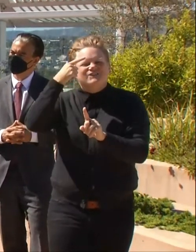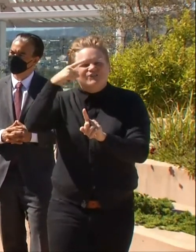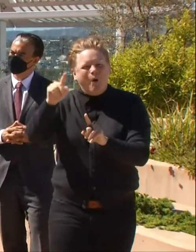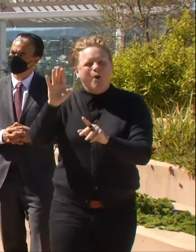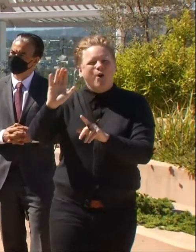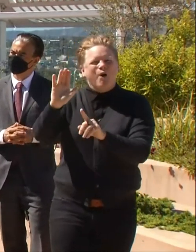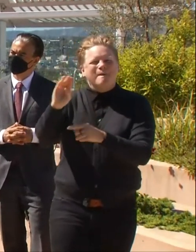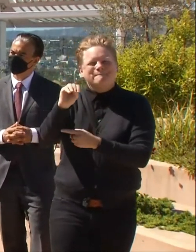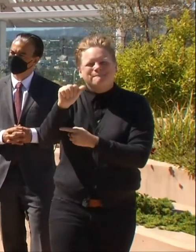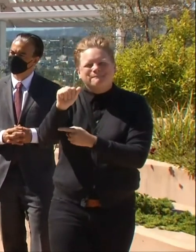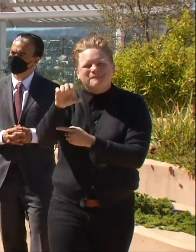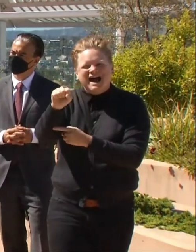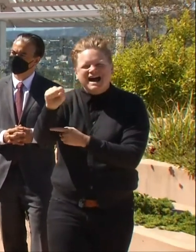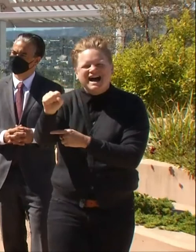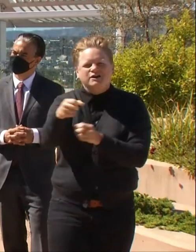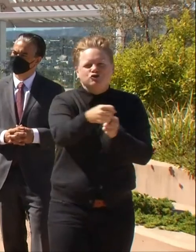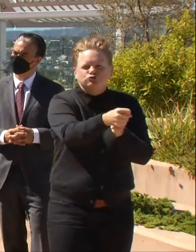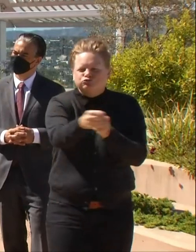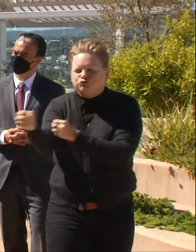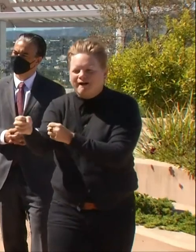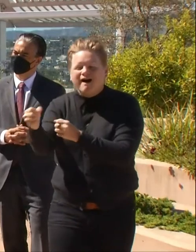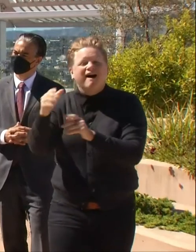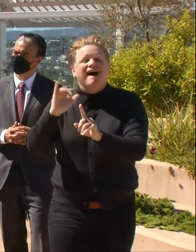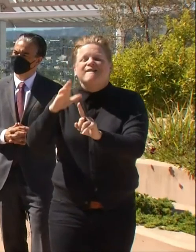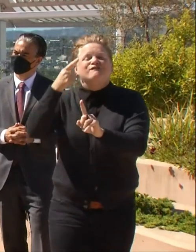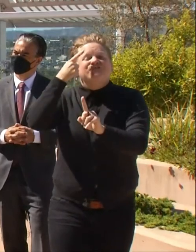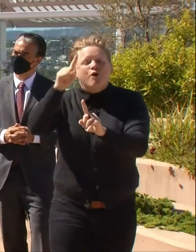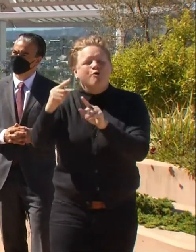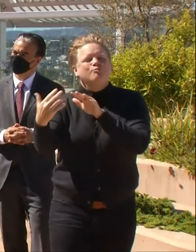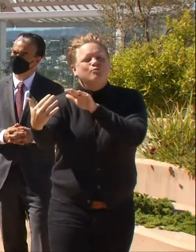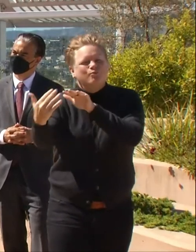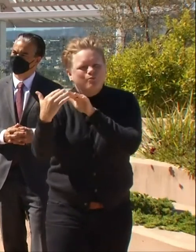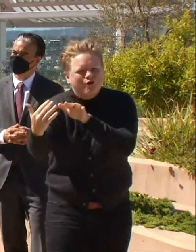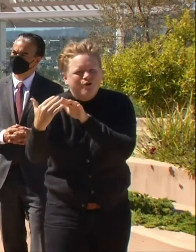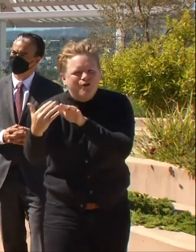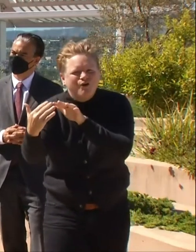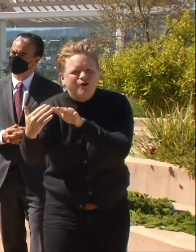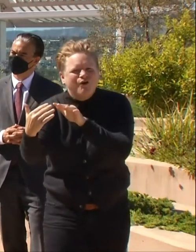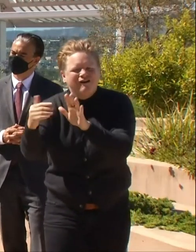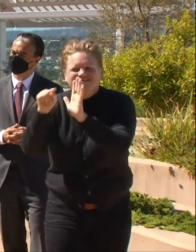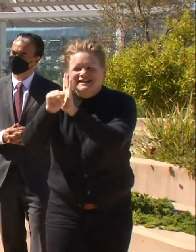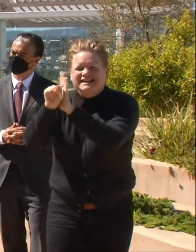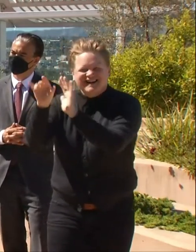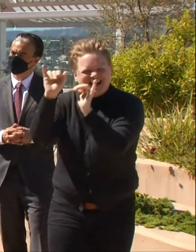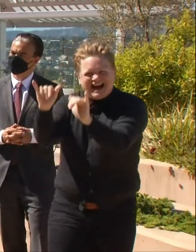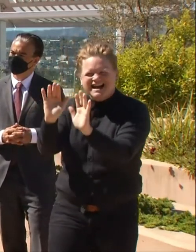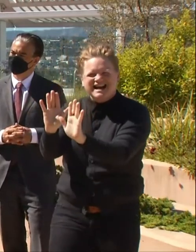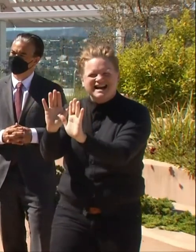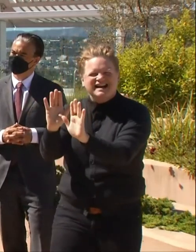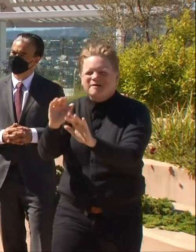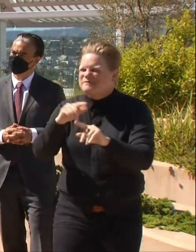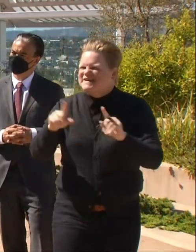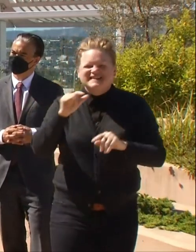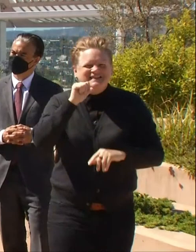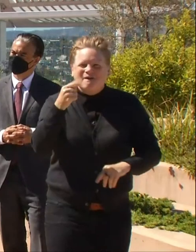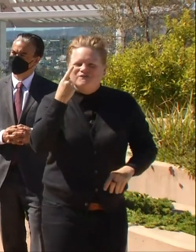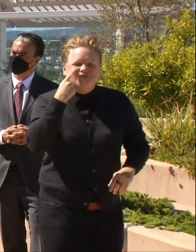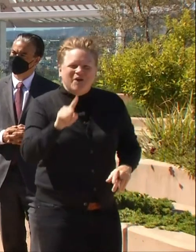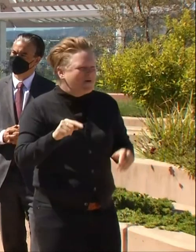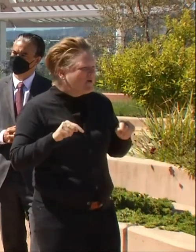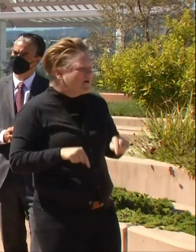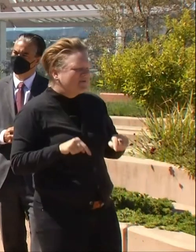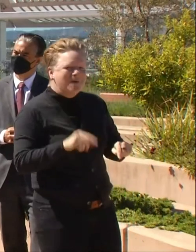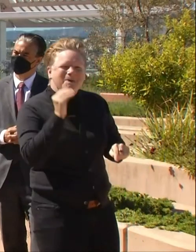enemy. It's a gun that is used in warfare, and it should not be available or used in the streets of the United States. To equate an assault